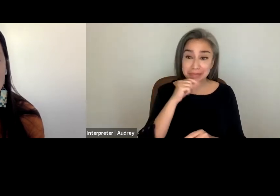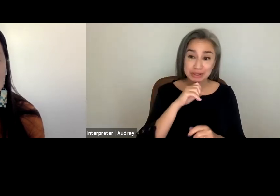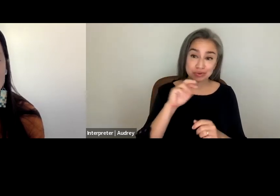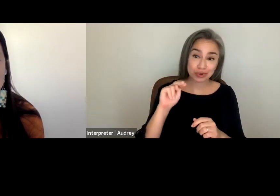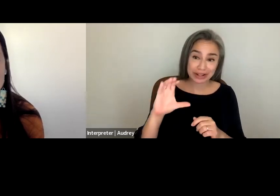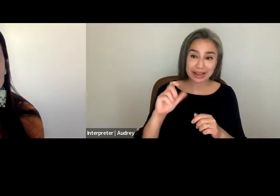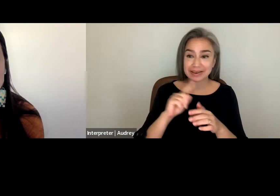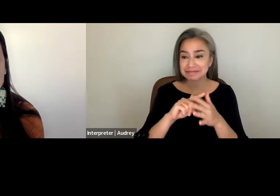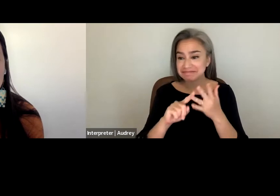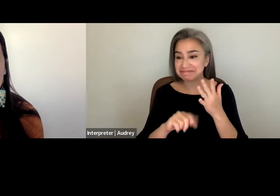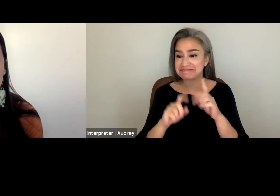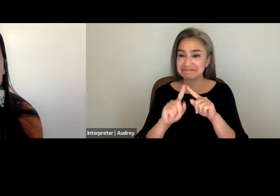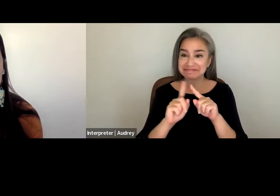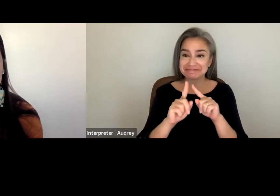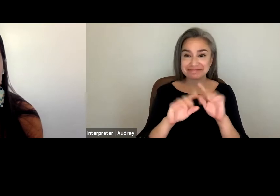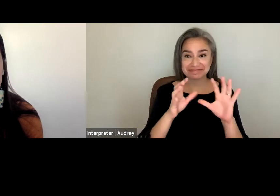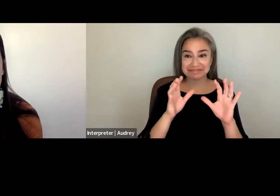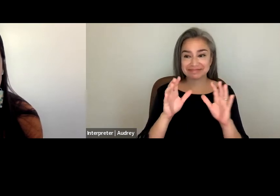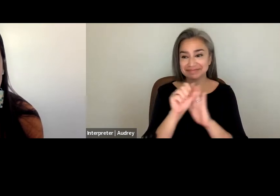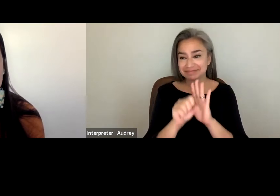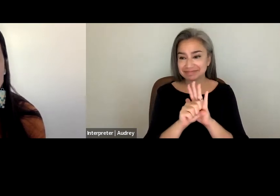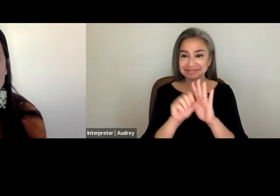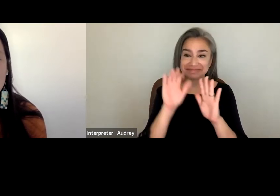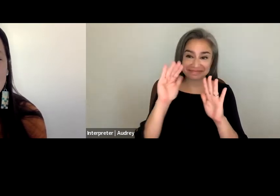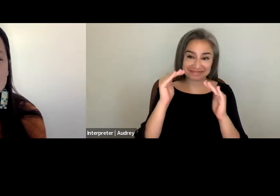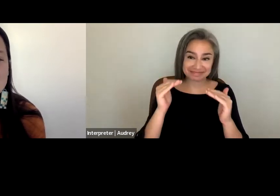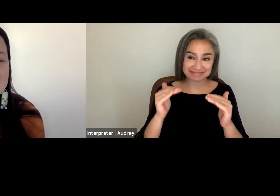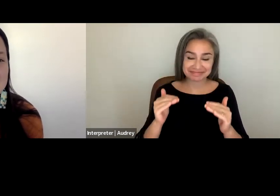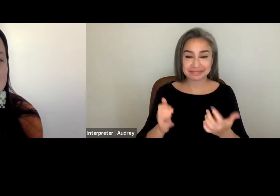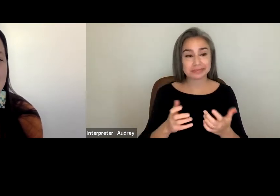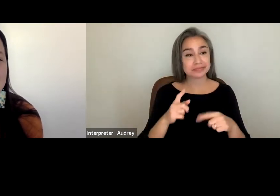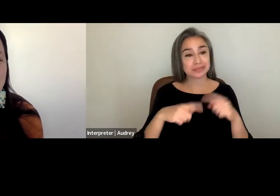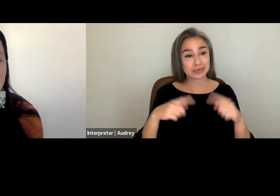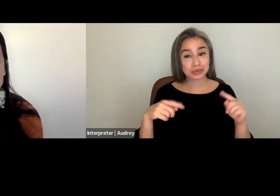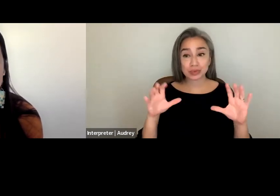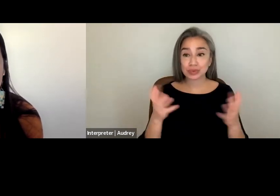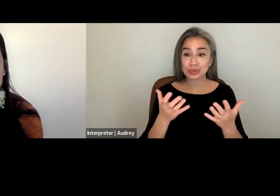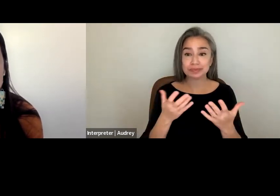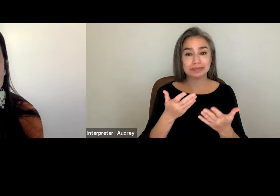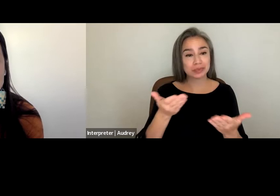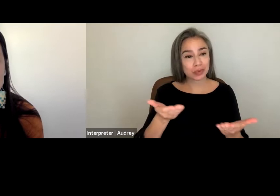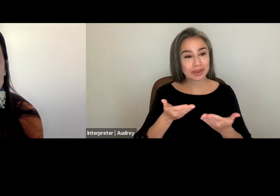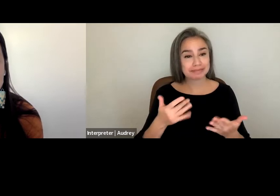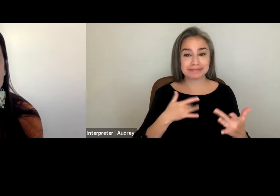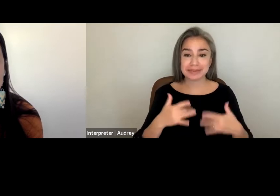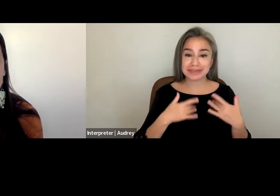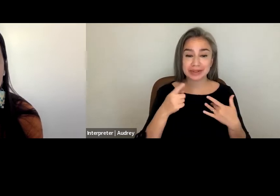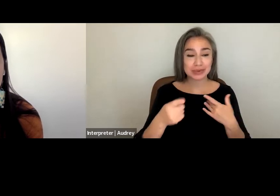quite a diverse group regionally. So welcome, we're so excited to have you join us.